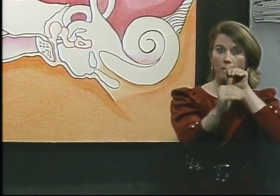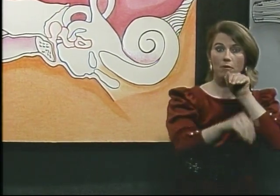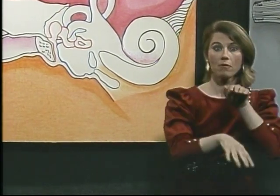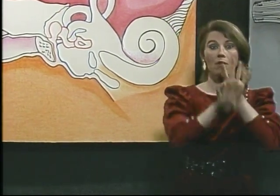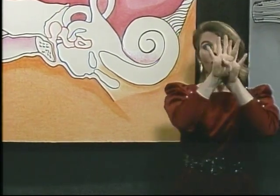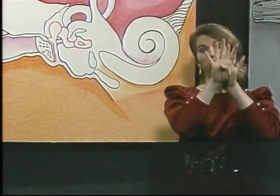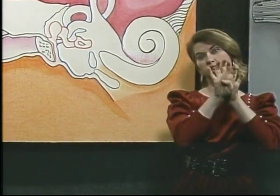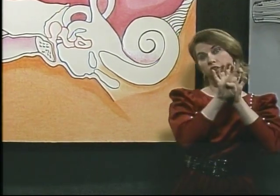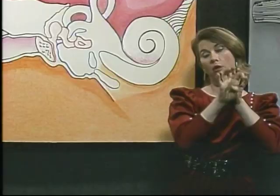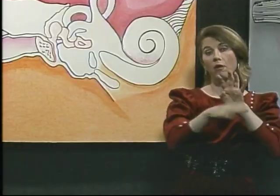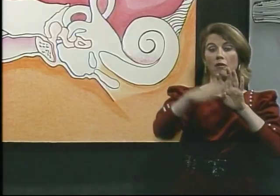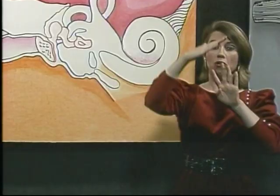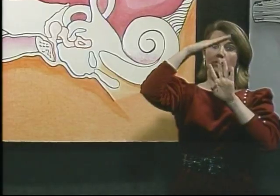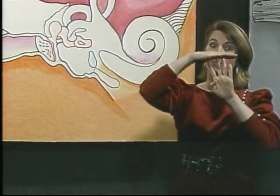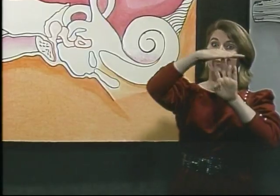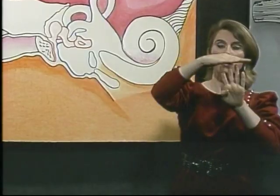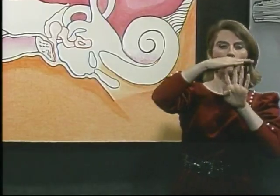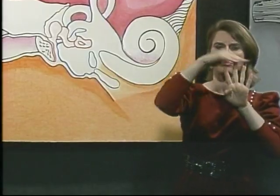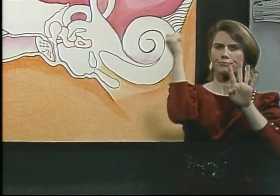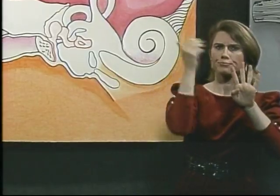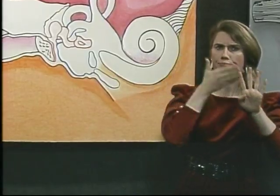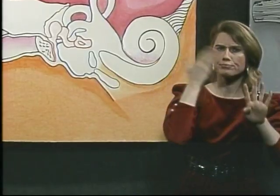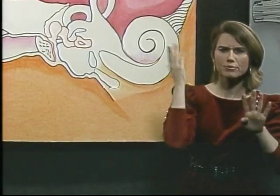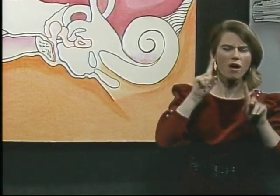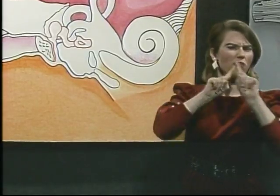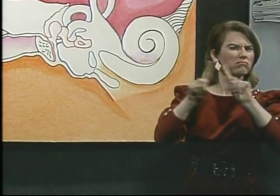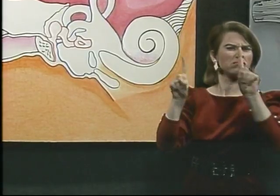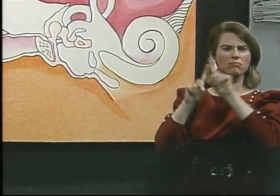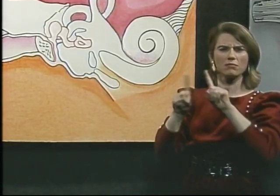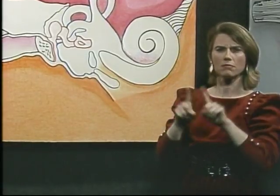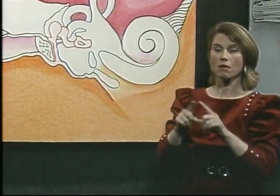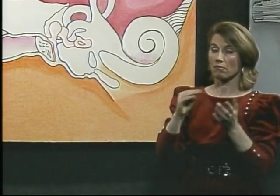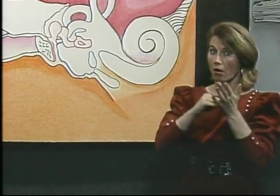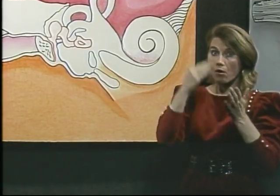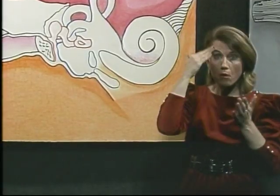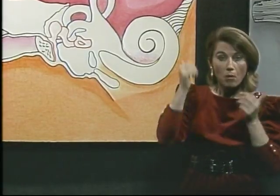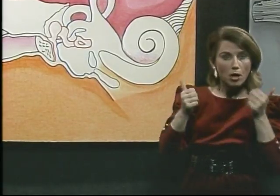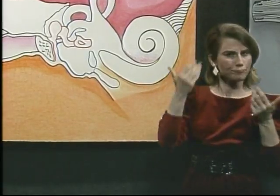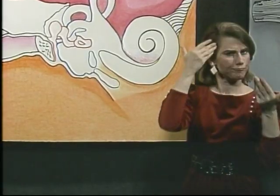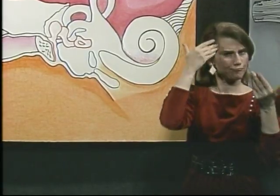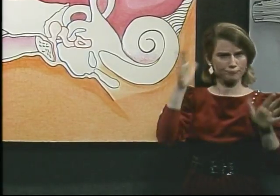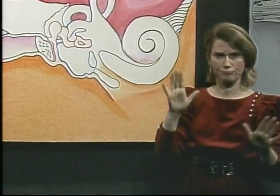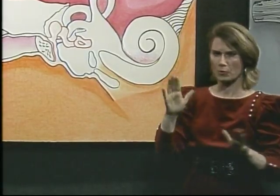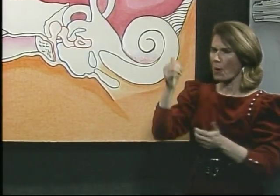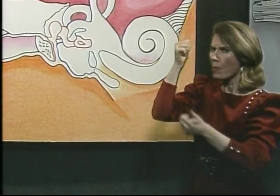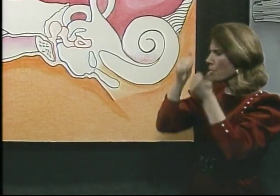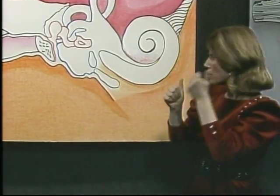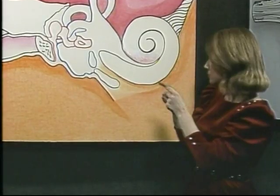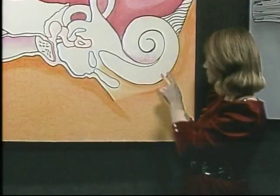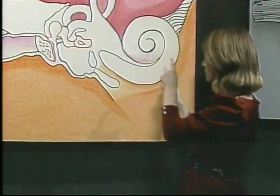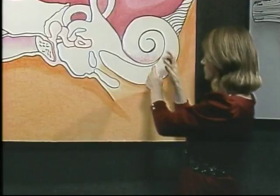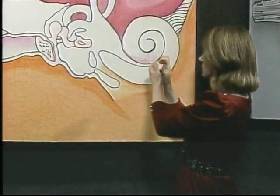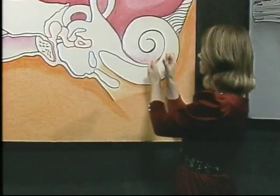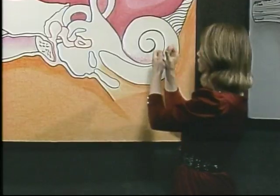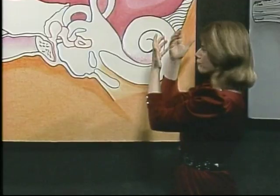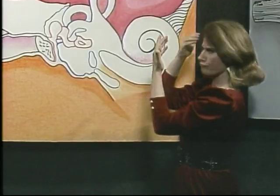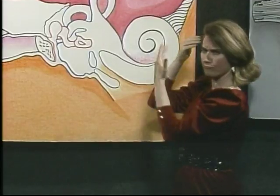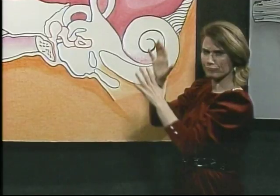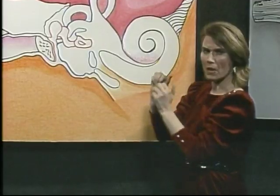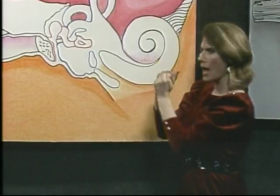is damaged. The hair cells may be damaged or missing, but a doctor would not know what the cause